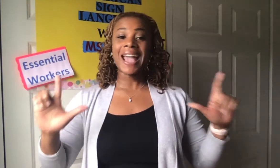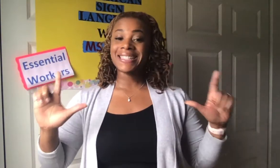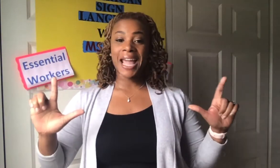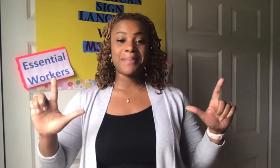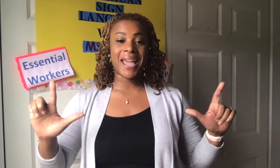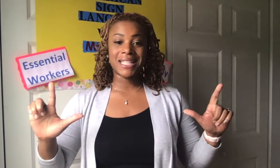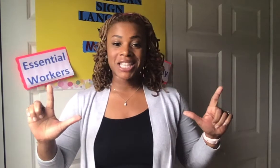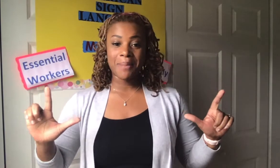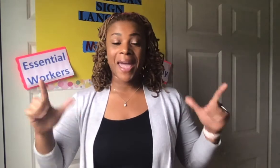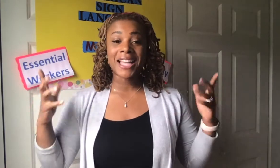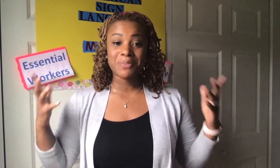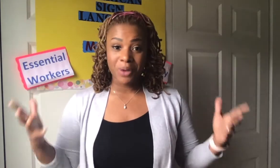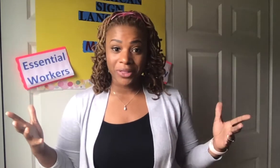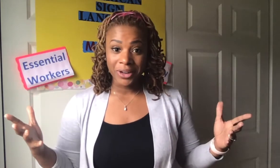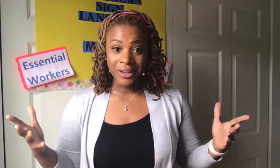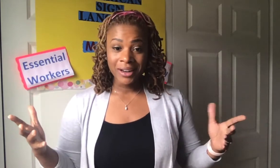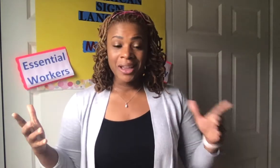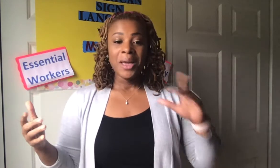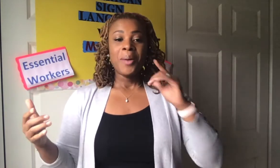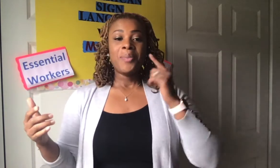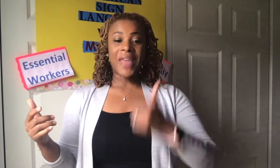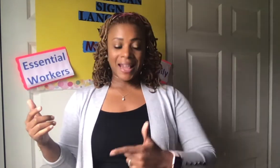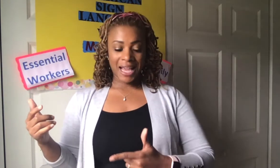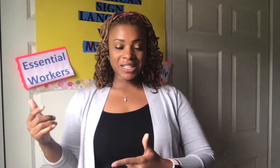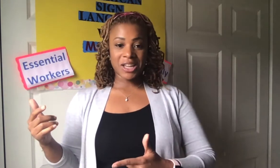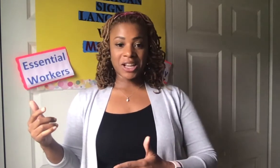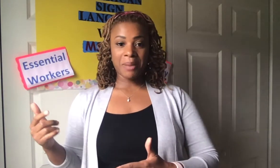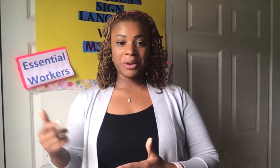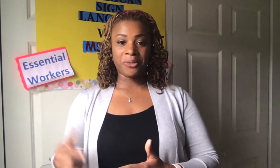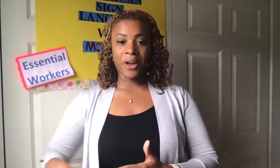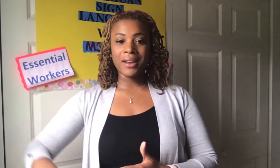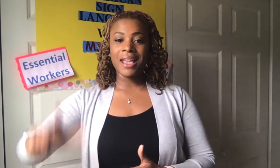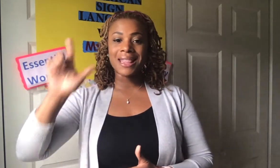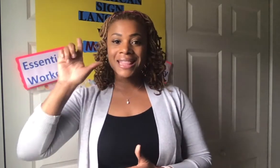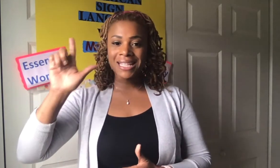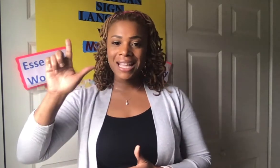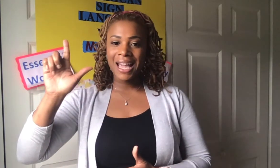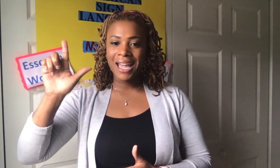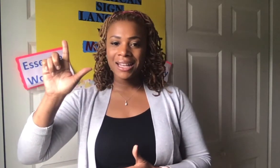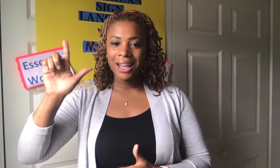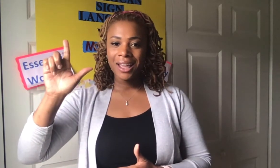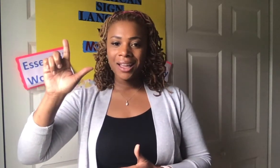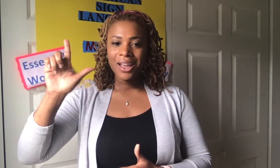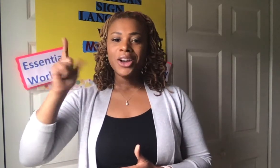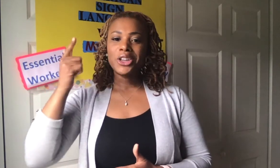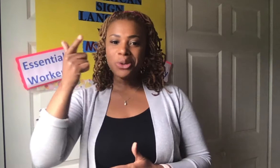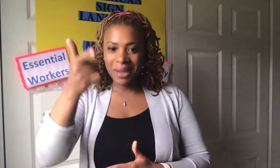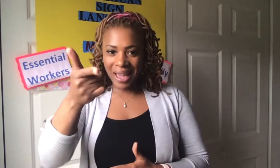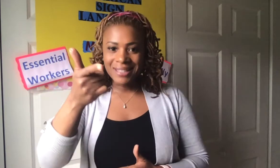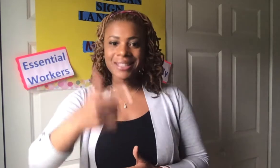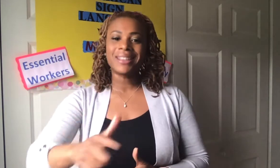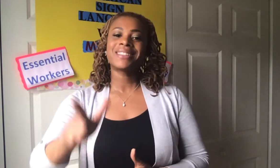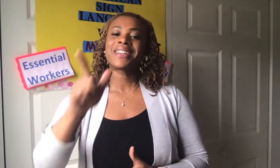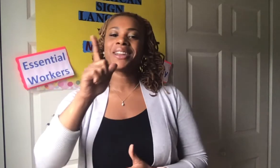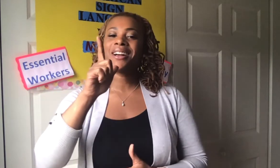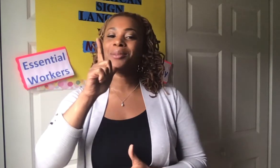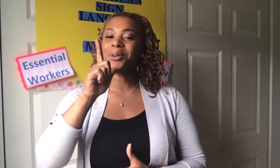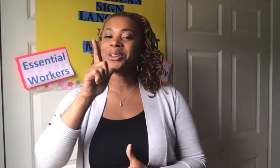same hand shape as brother. That hand is going to come in the front, and this hand, you guessed it, it's going to come on your